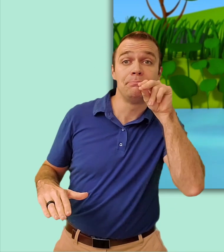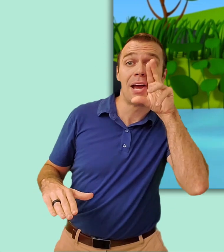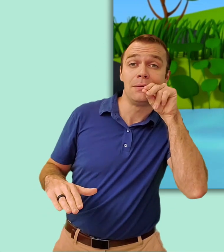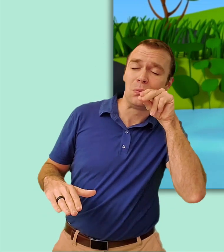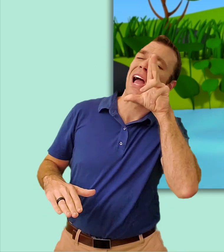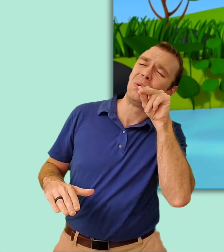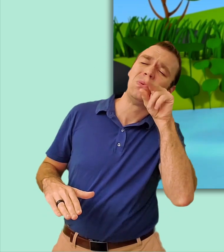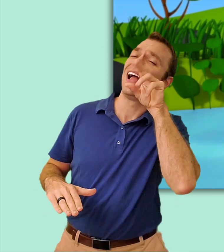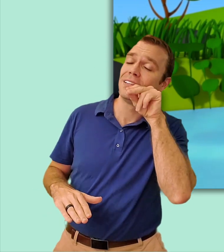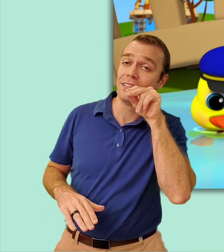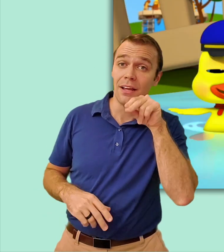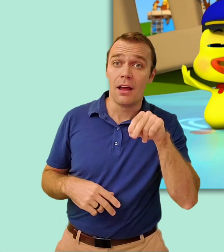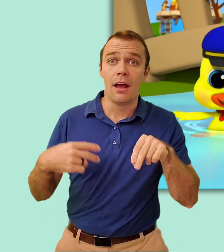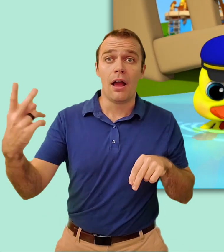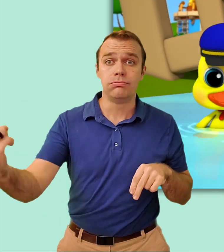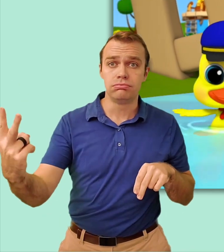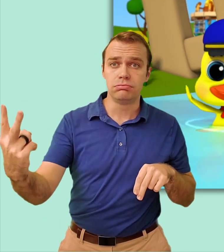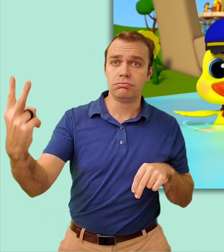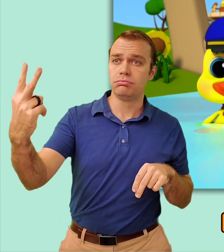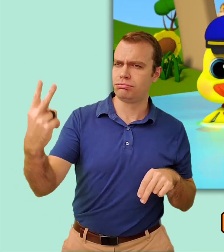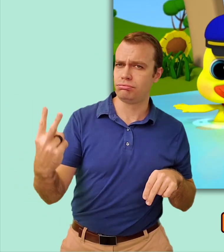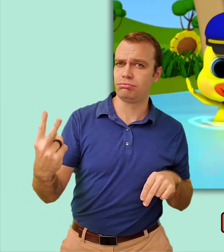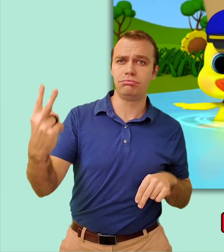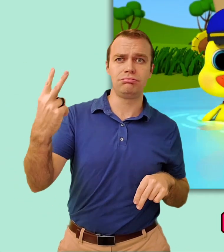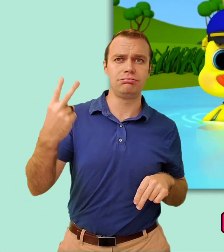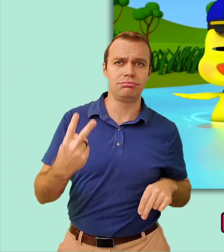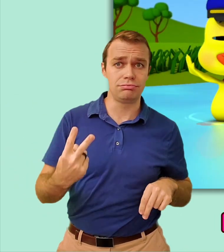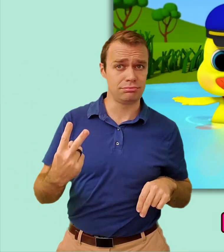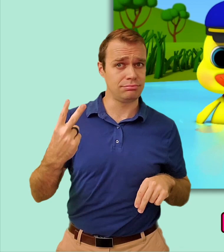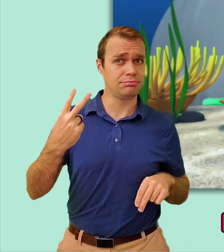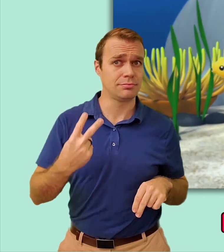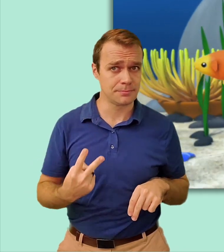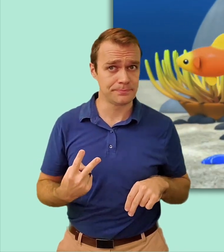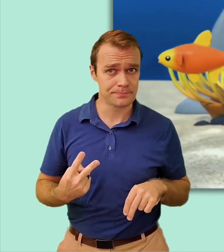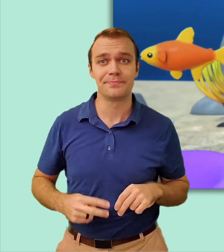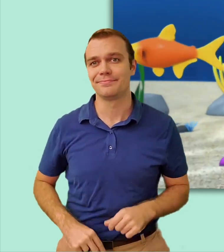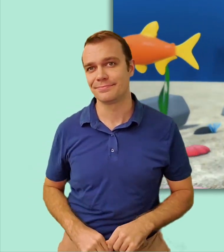said quack, quack, quack, and only two little ducks came back.